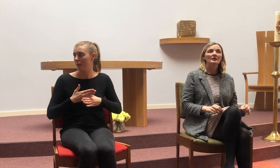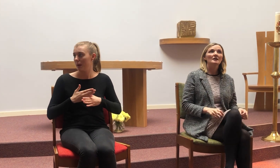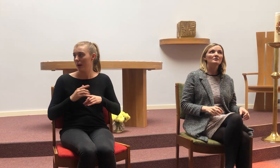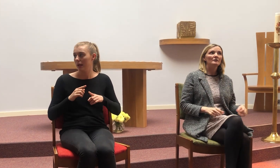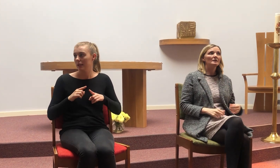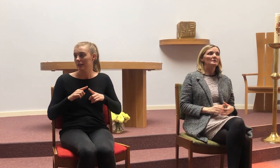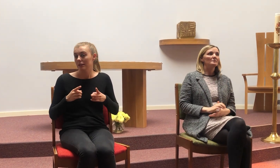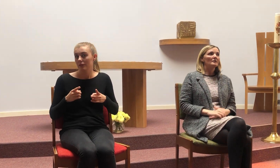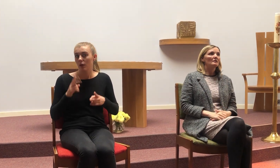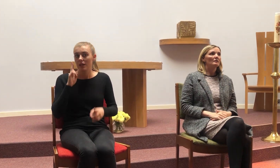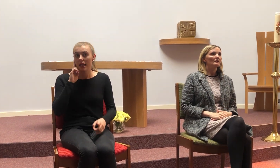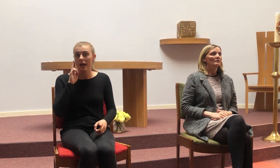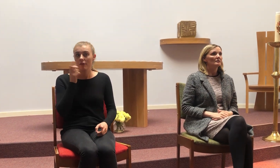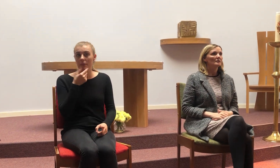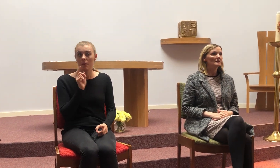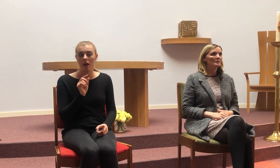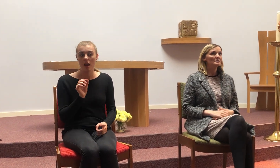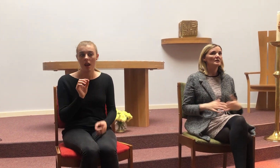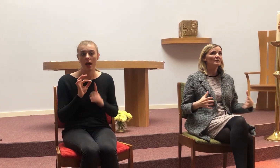was kind of